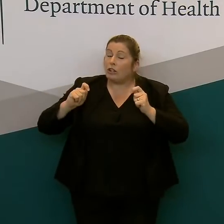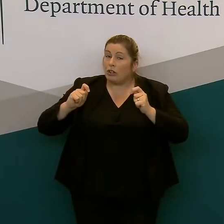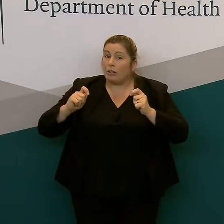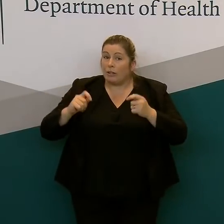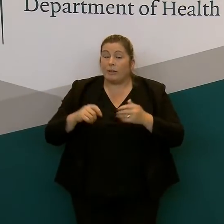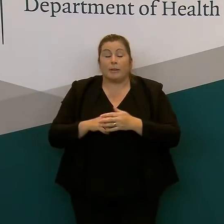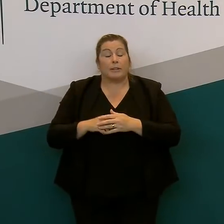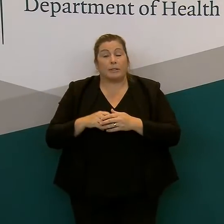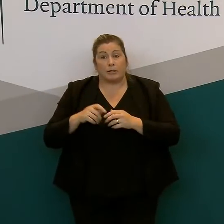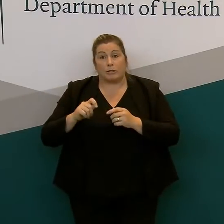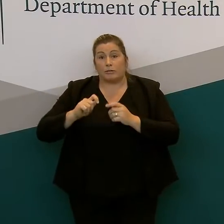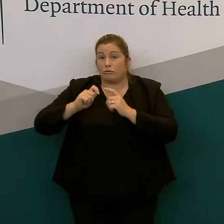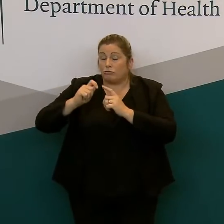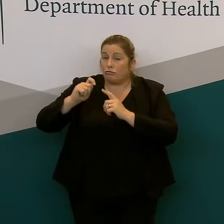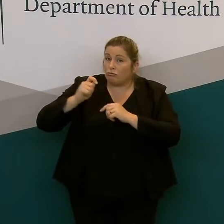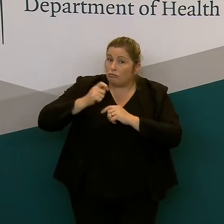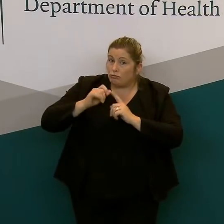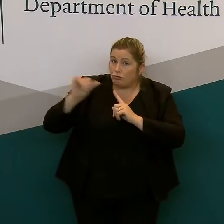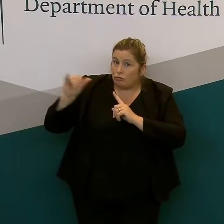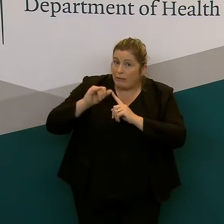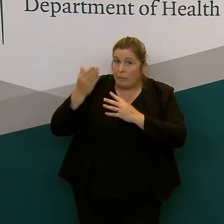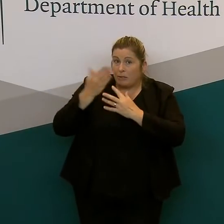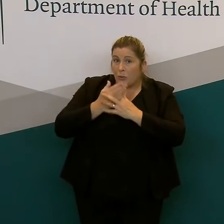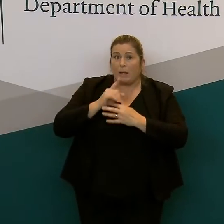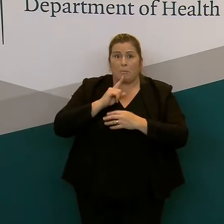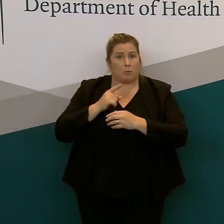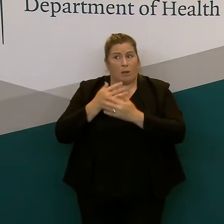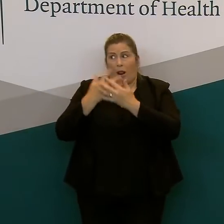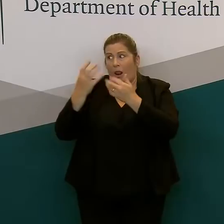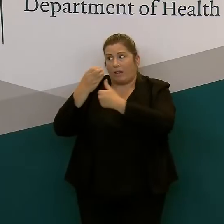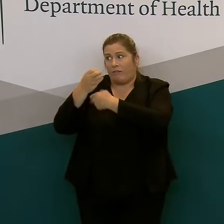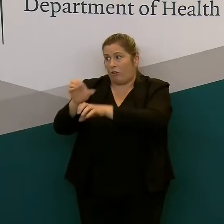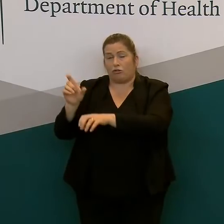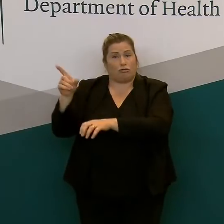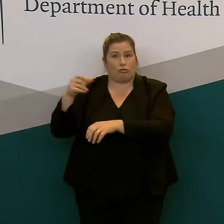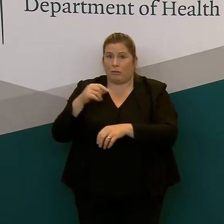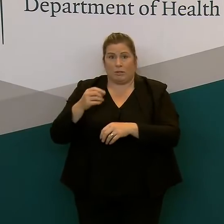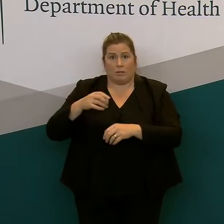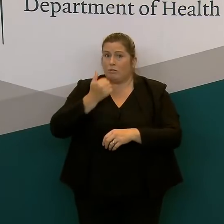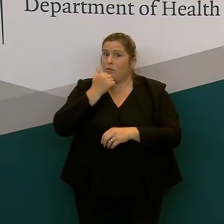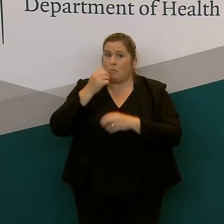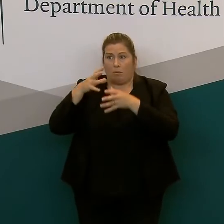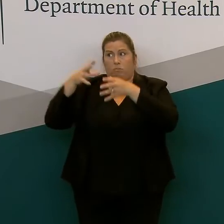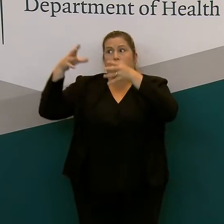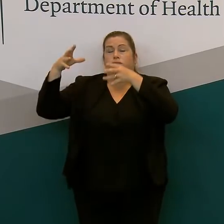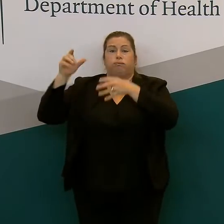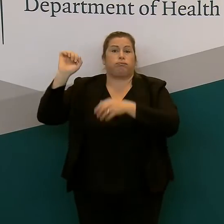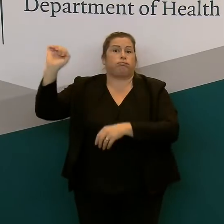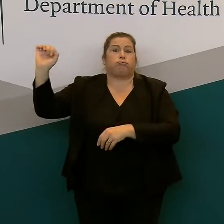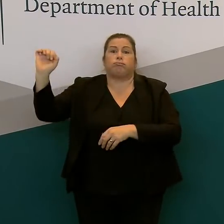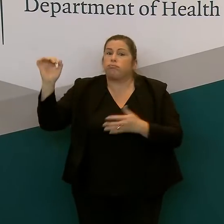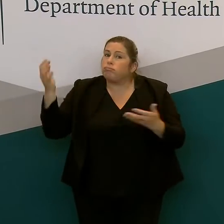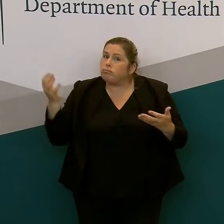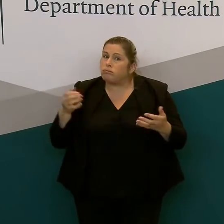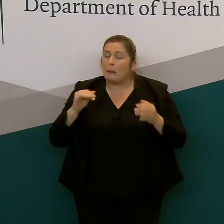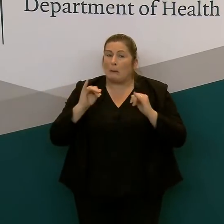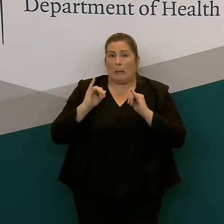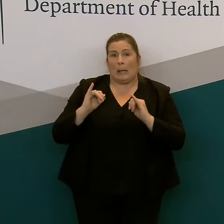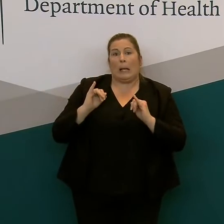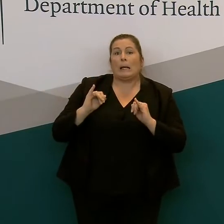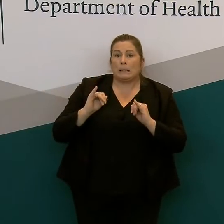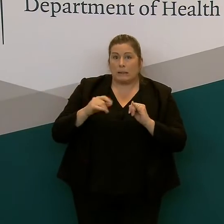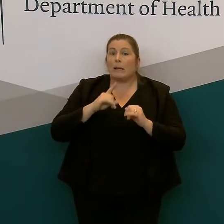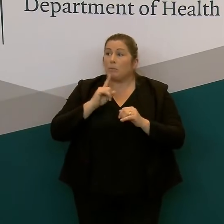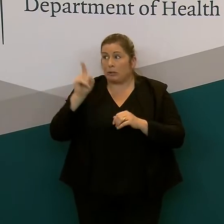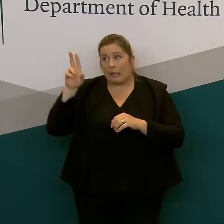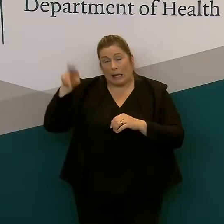country. But there are many, many countries that are not in that situation. And the list of countries that are in that situation is subject to